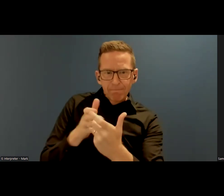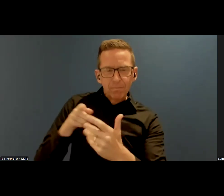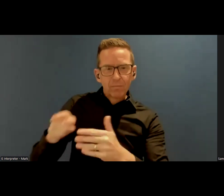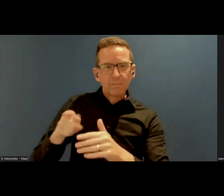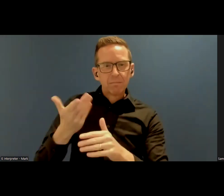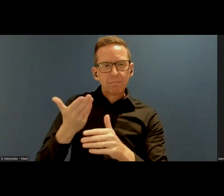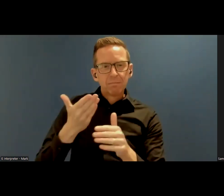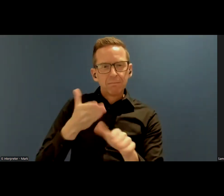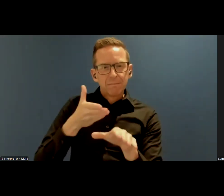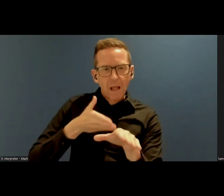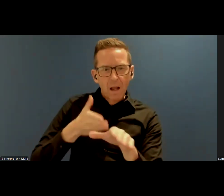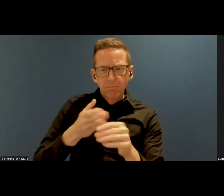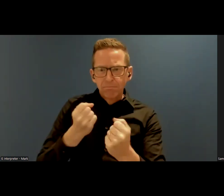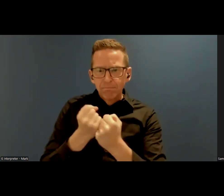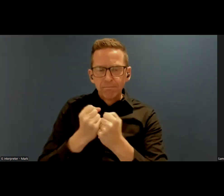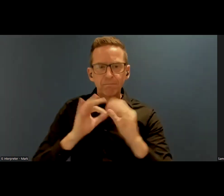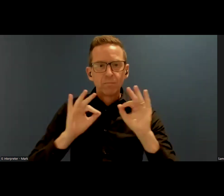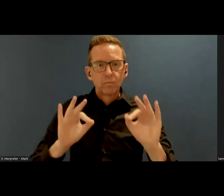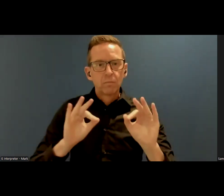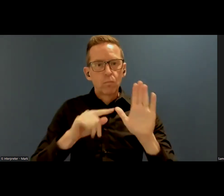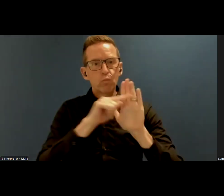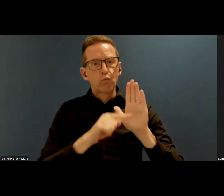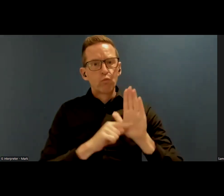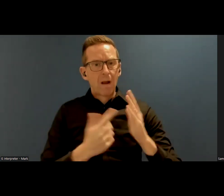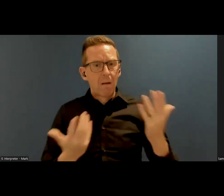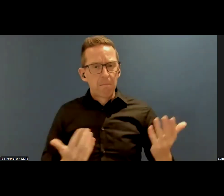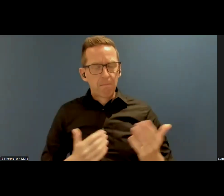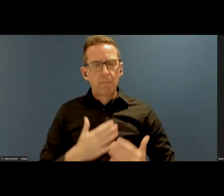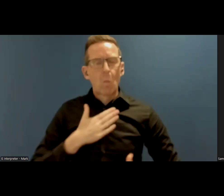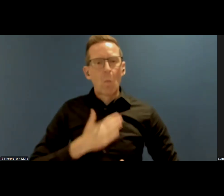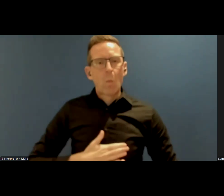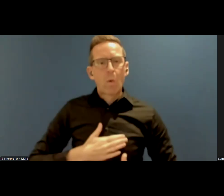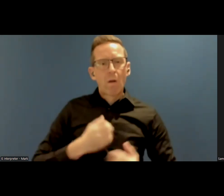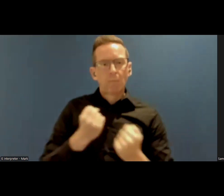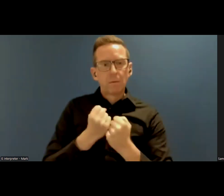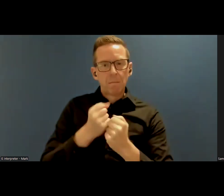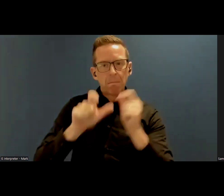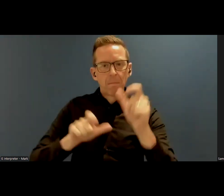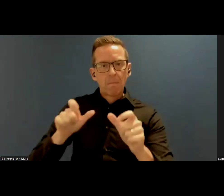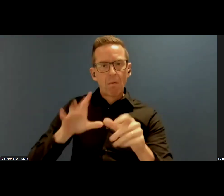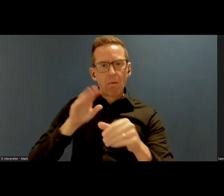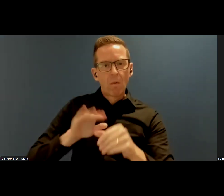socioeconomic empowerment programs to enable people to live within the communities of their choice.